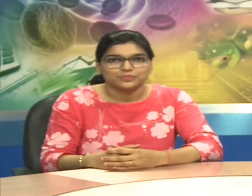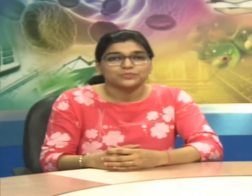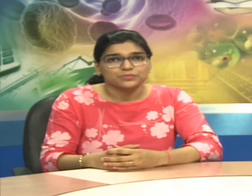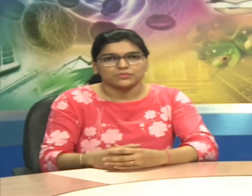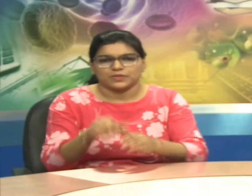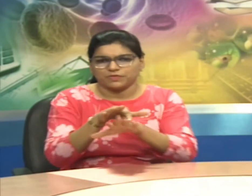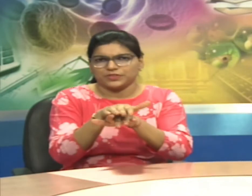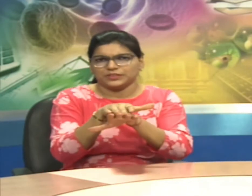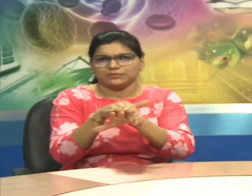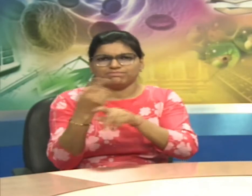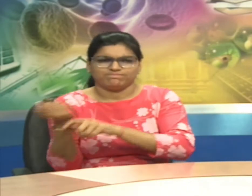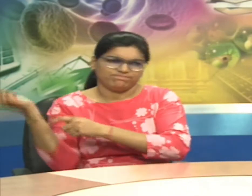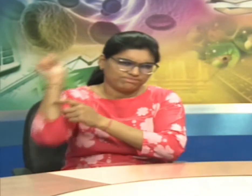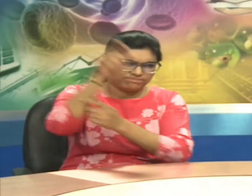Next word is fishing.